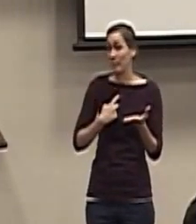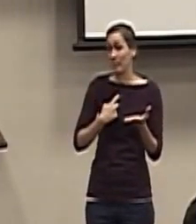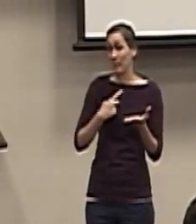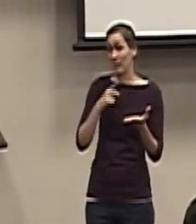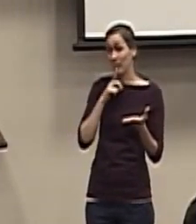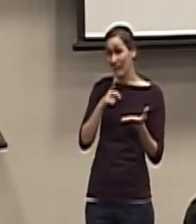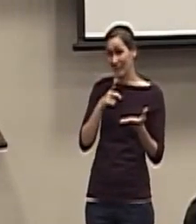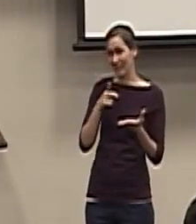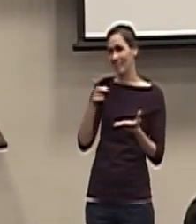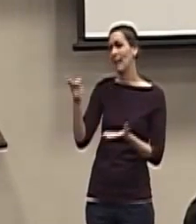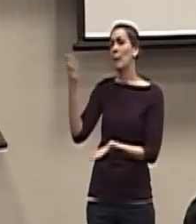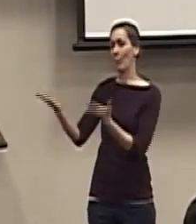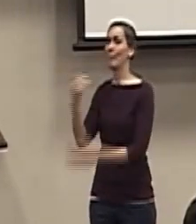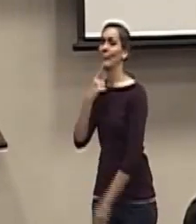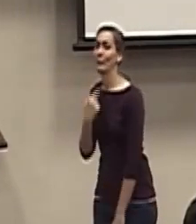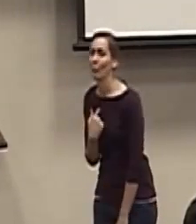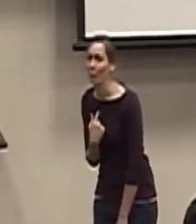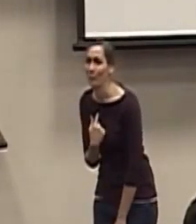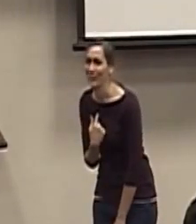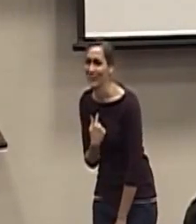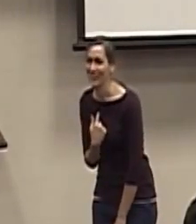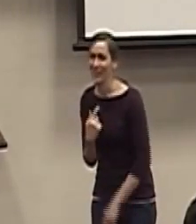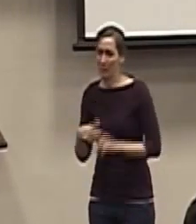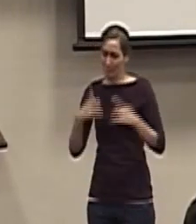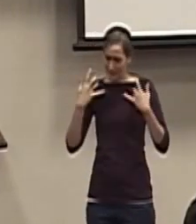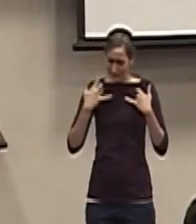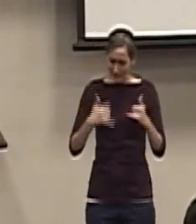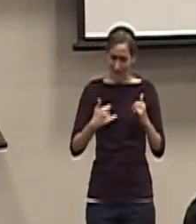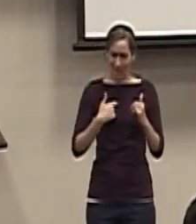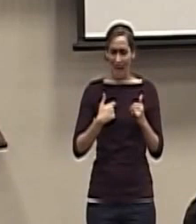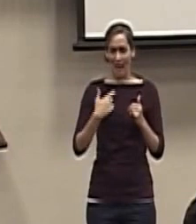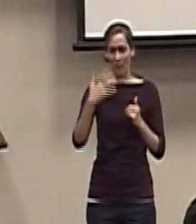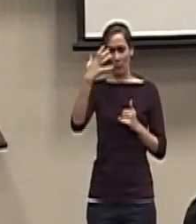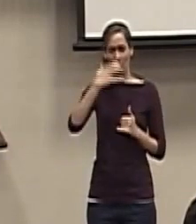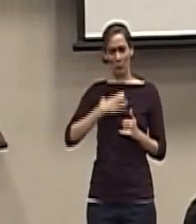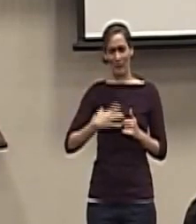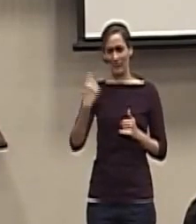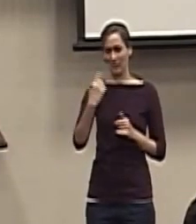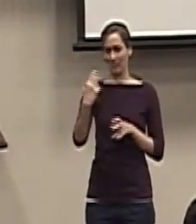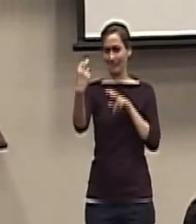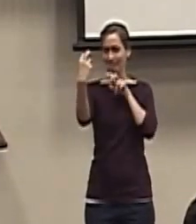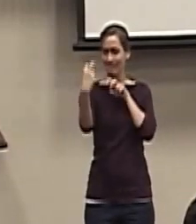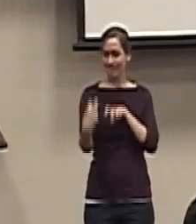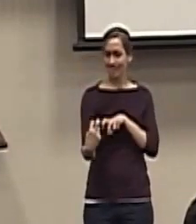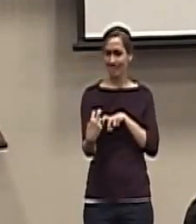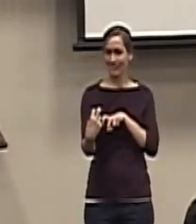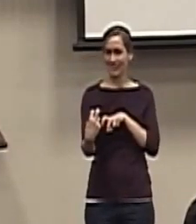you what I wish someone would have set me down and told me as I was striking out in ministry.